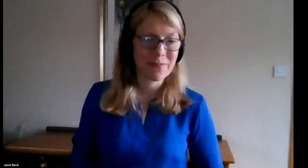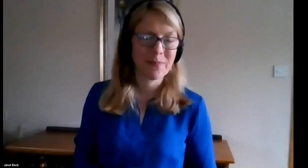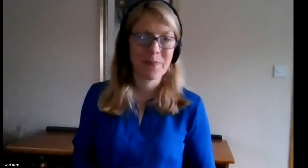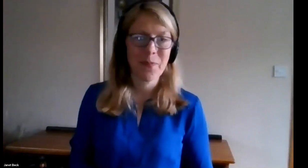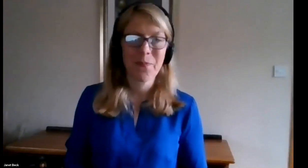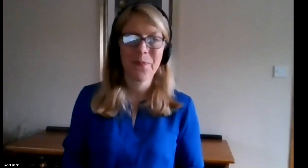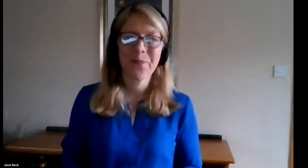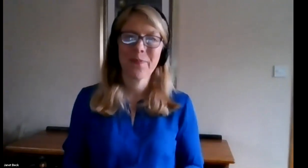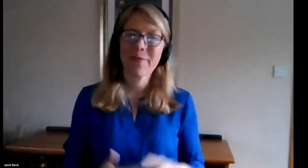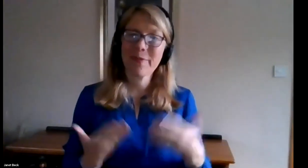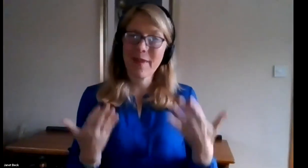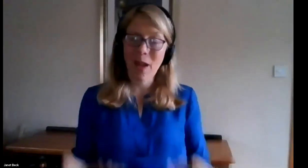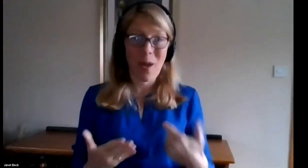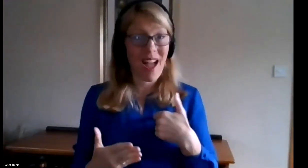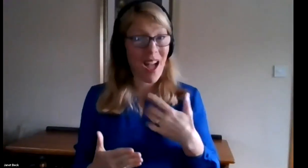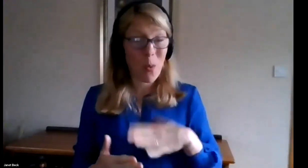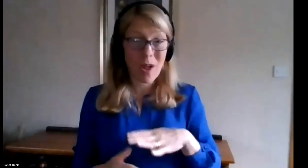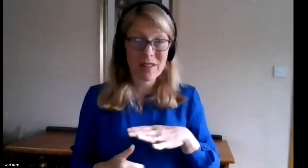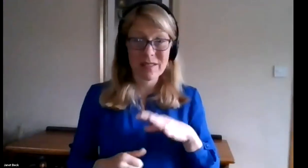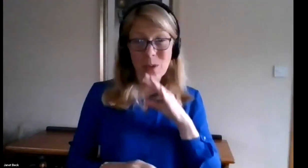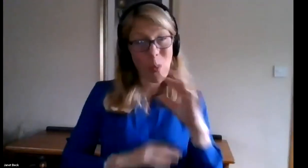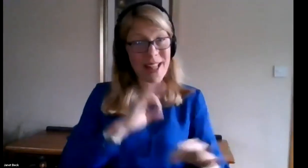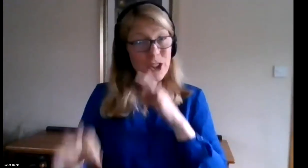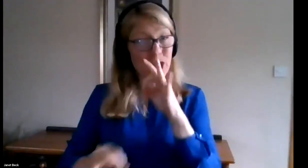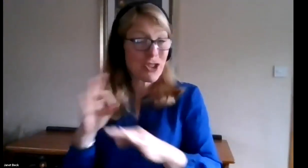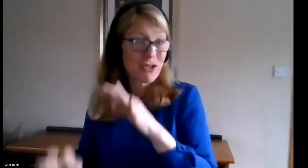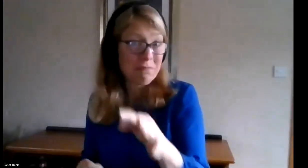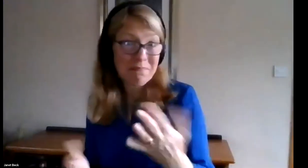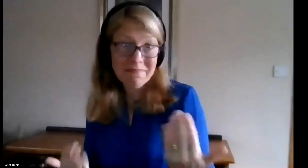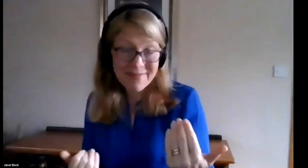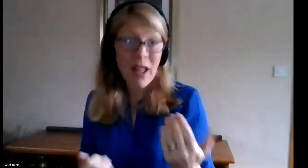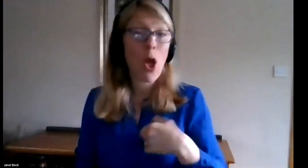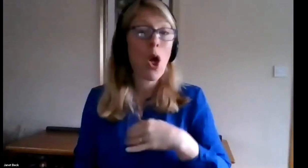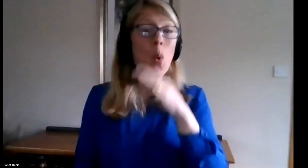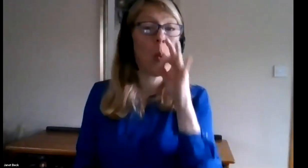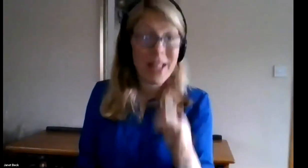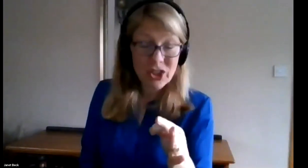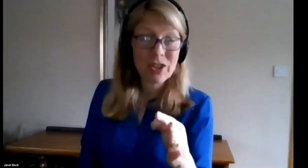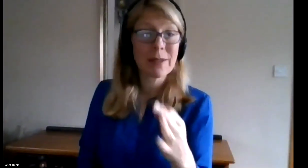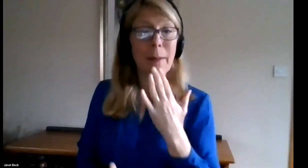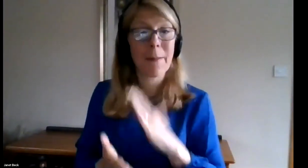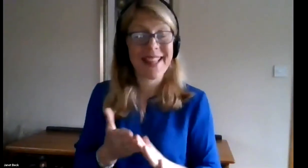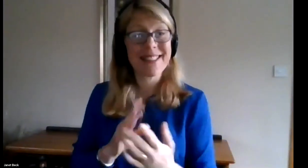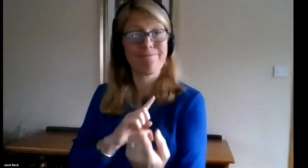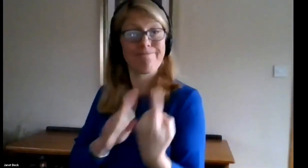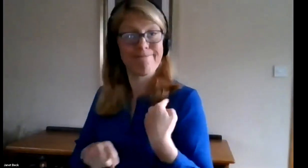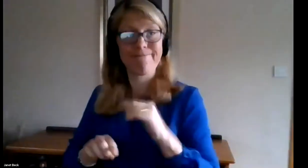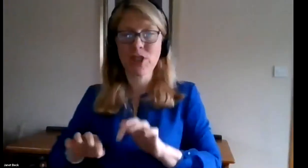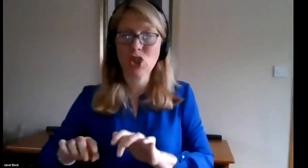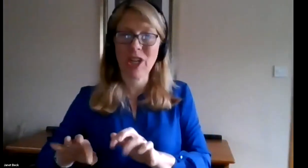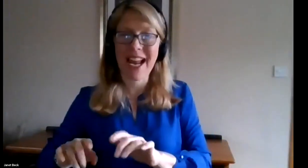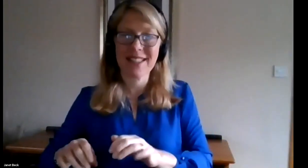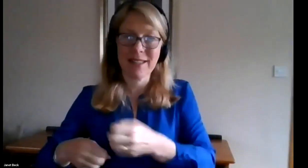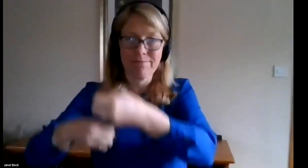like to ask several questions, and I also again invite our audiences to post their questions in the chat. But my